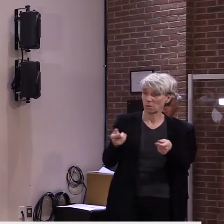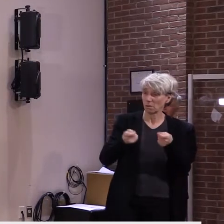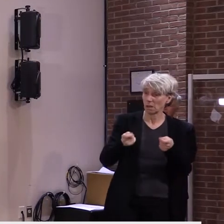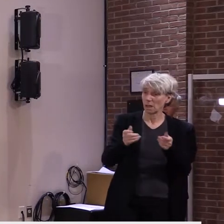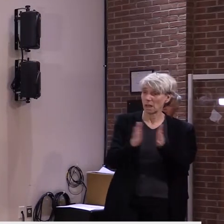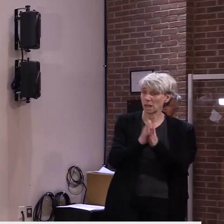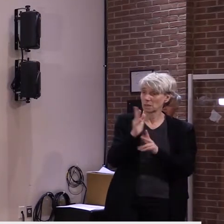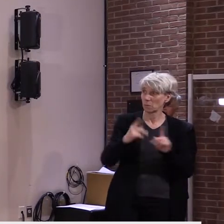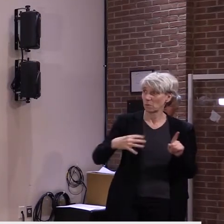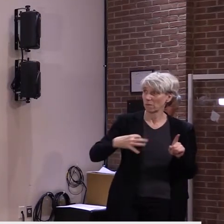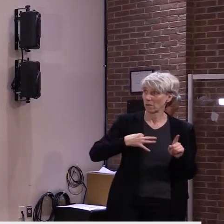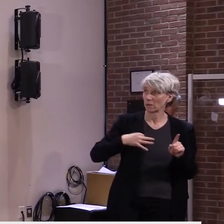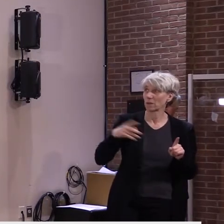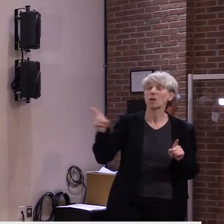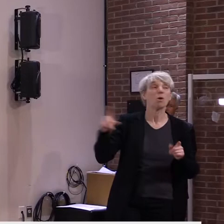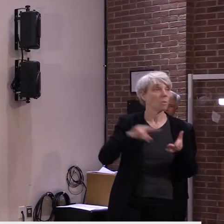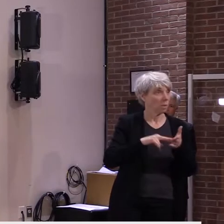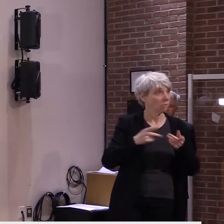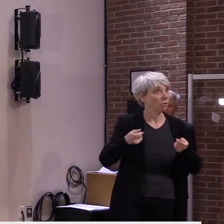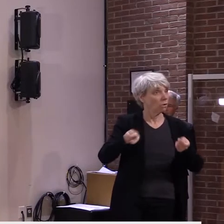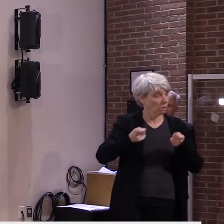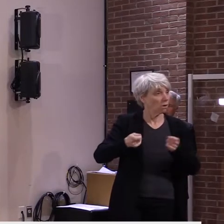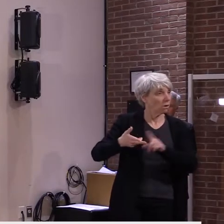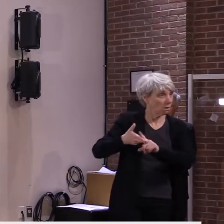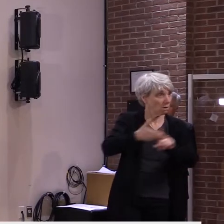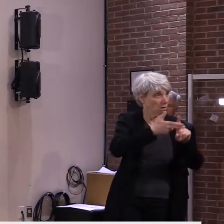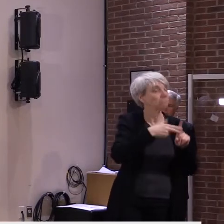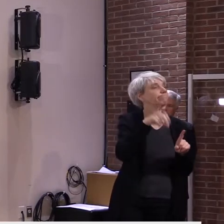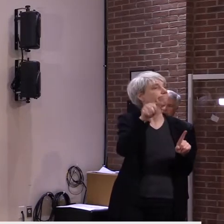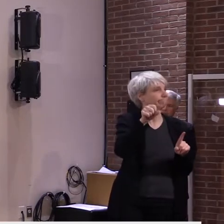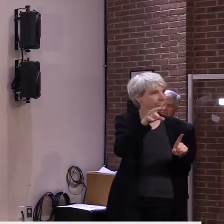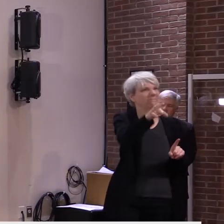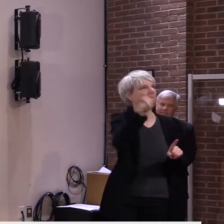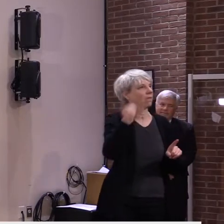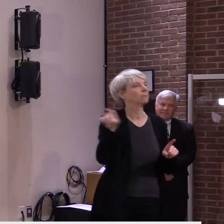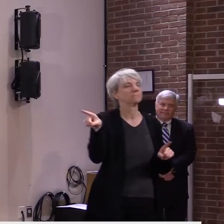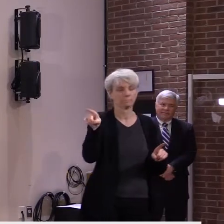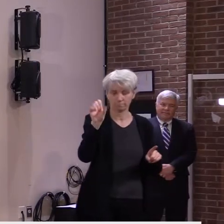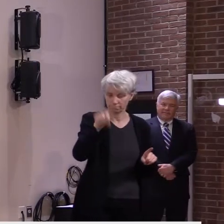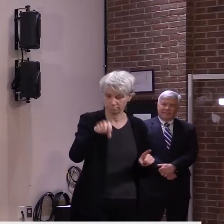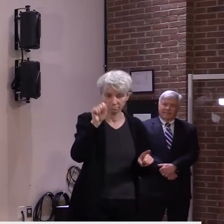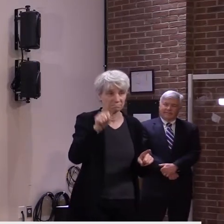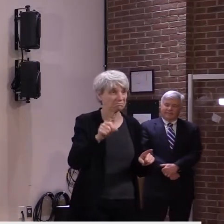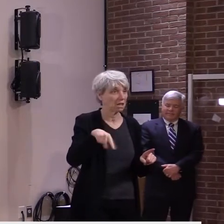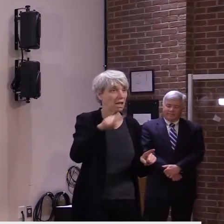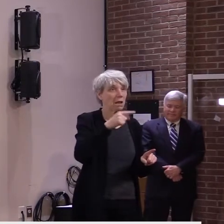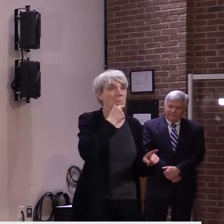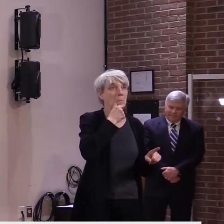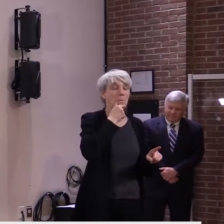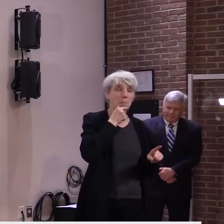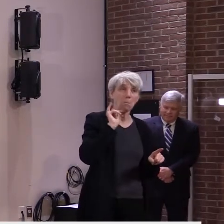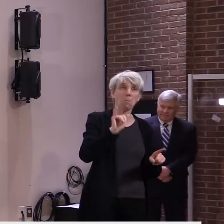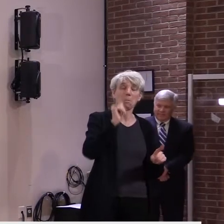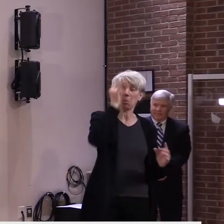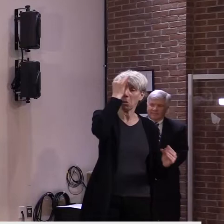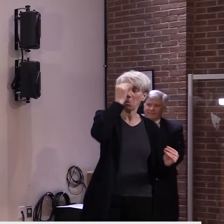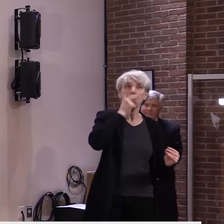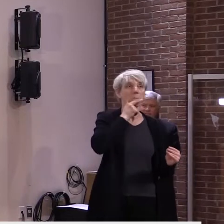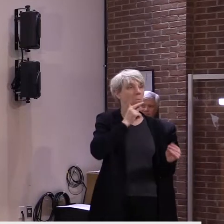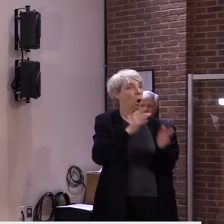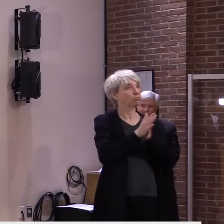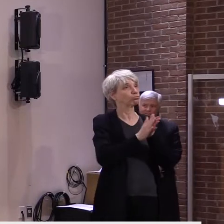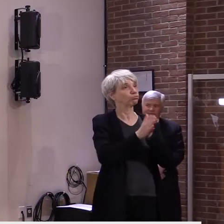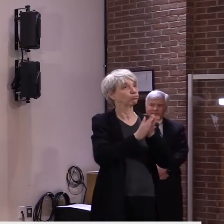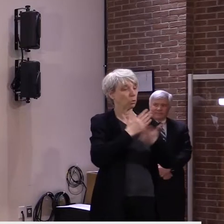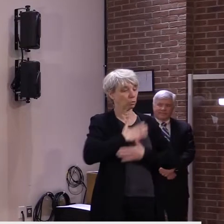So a good time for recruitment is what you're saying. Yeah. Yes, so obviously if someone has an interest, they're gonna have plenty